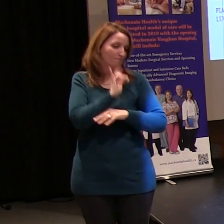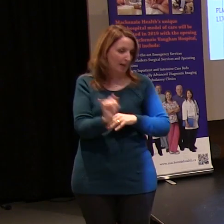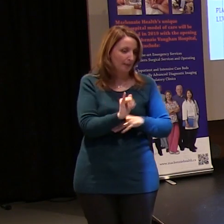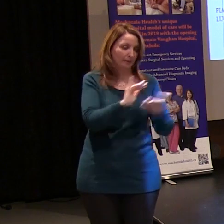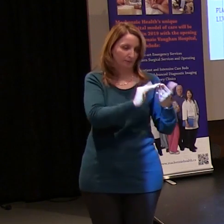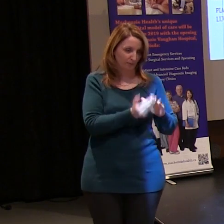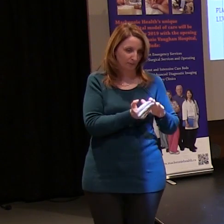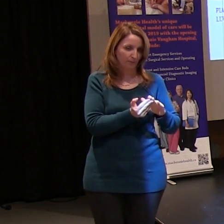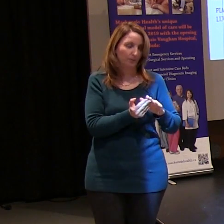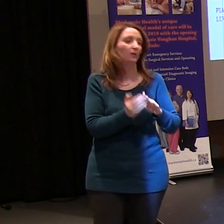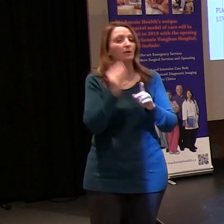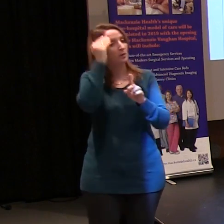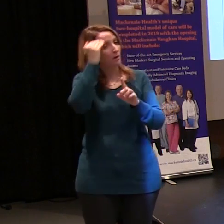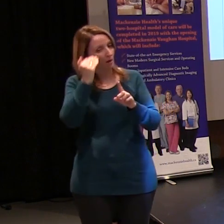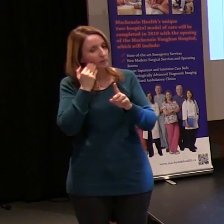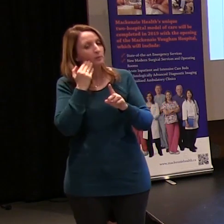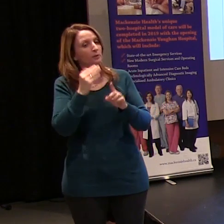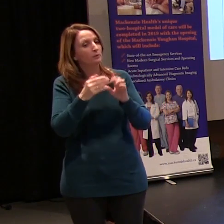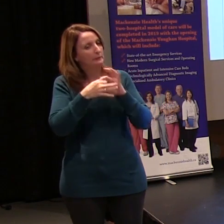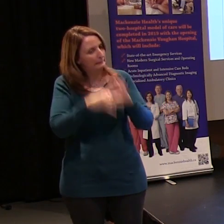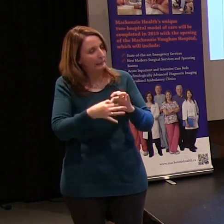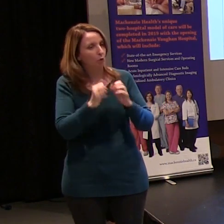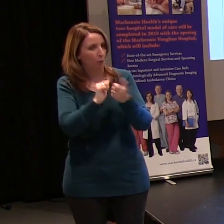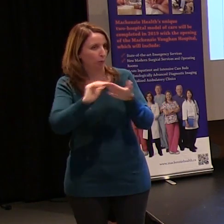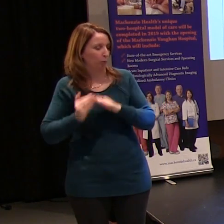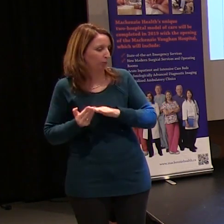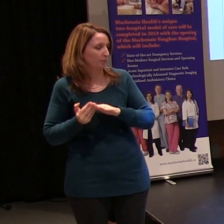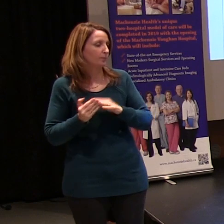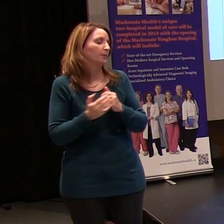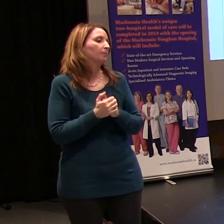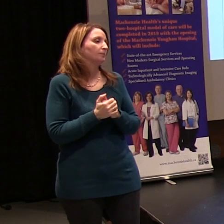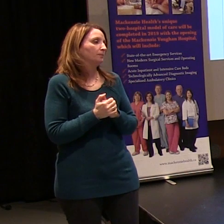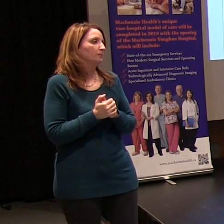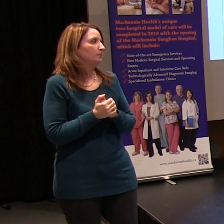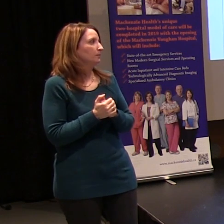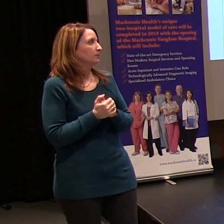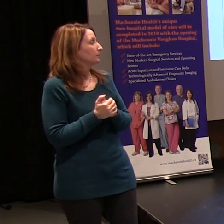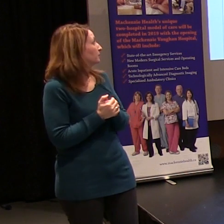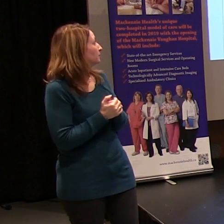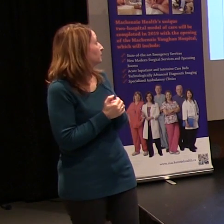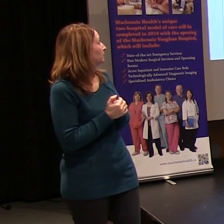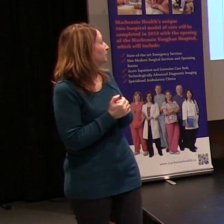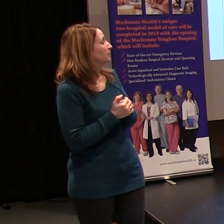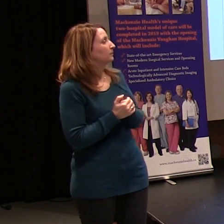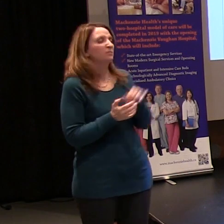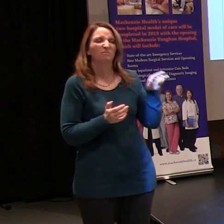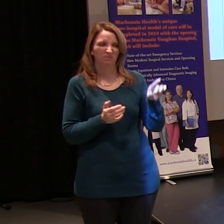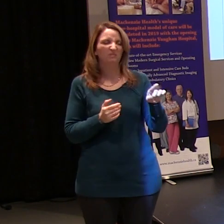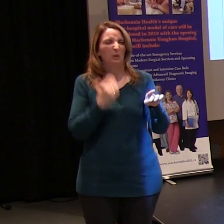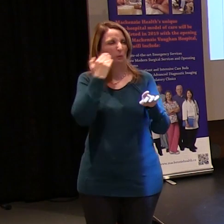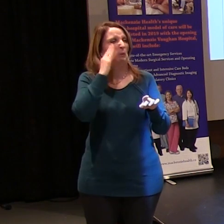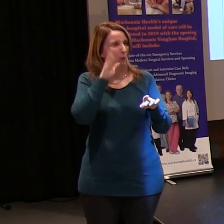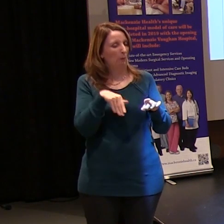means hospital with no boundaries. So what I mean about that? That is the traditional hospital that everyone is